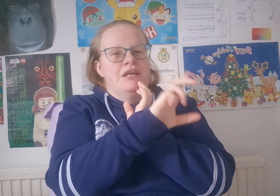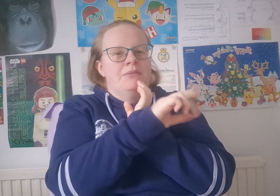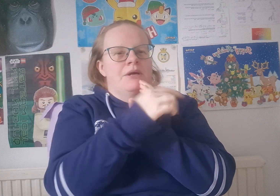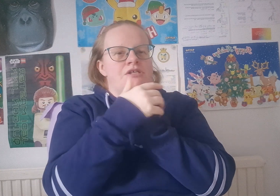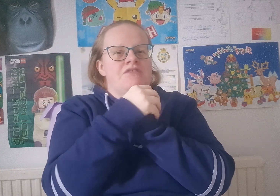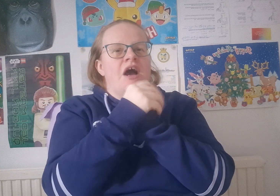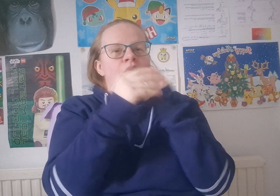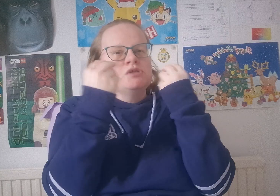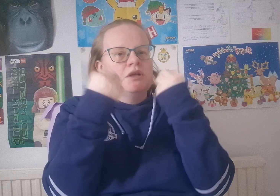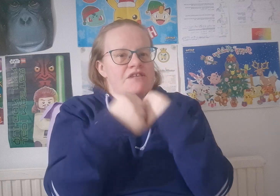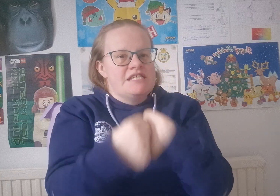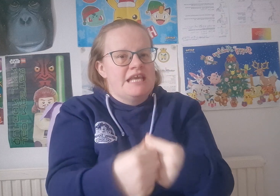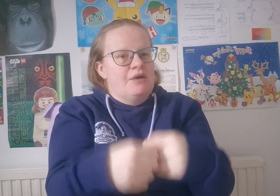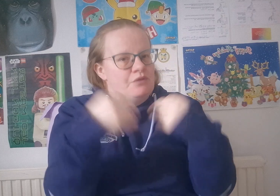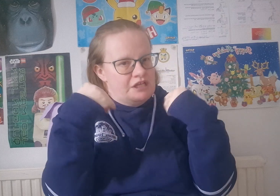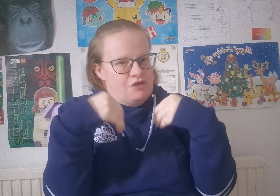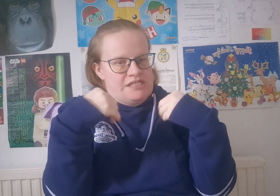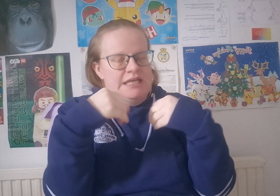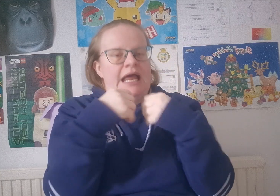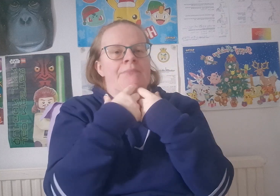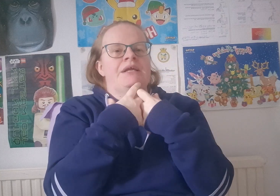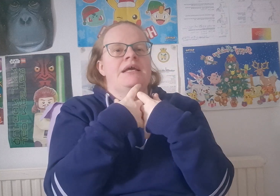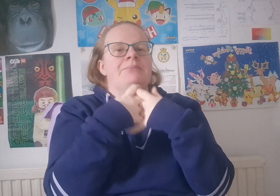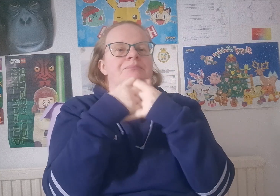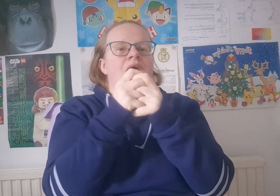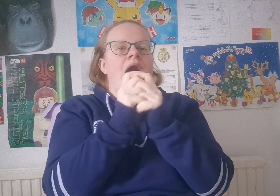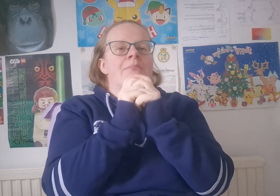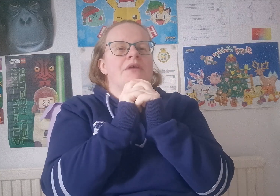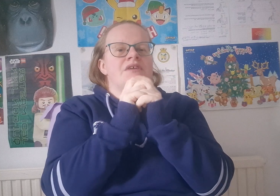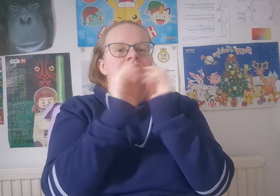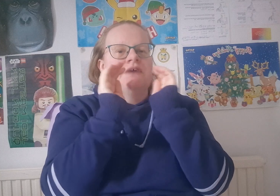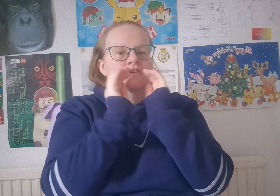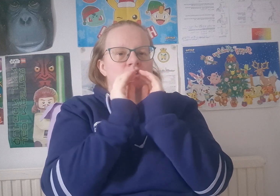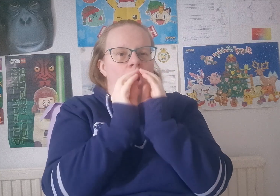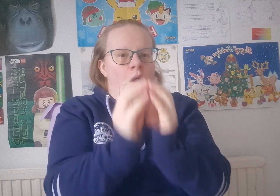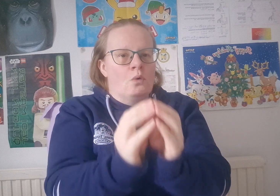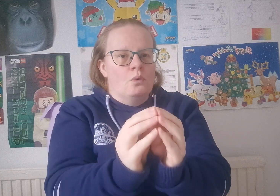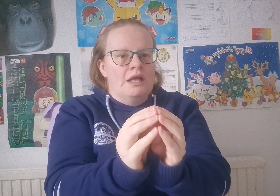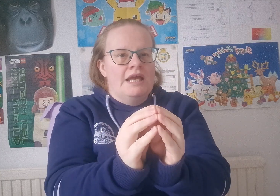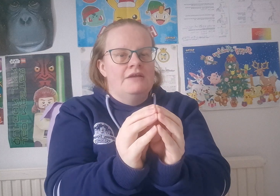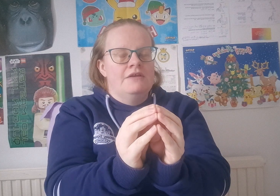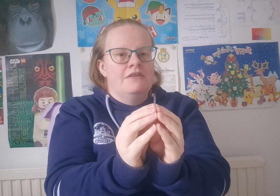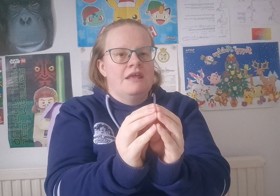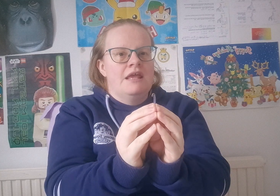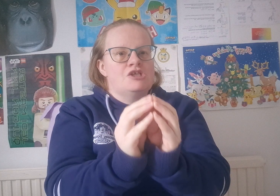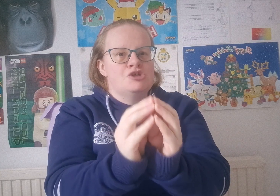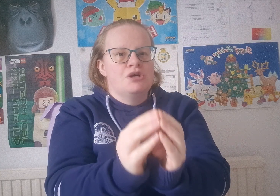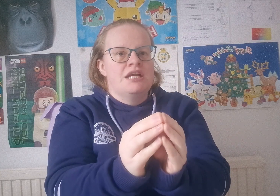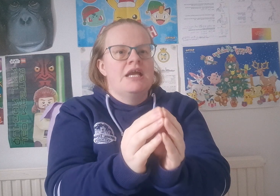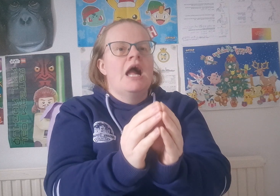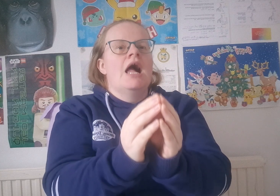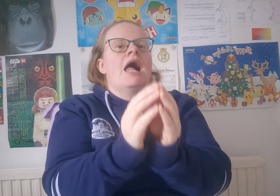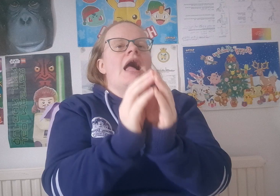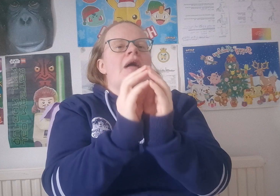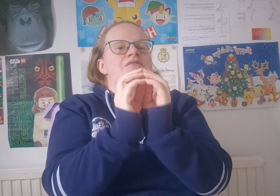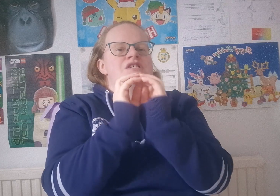brilliant motif. I also love the teal that they dressed little Hamlet in. I'm loving the fact that the hole in the tree